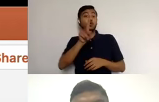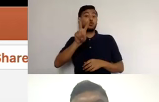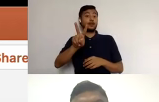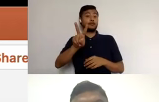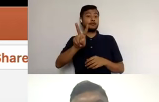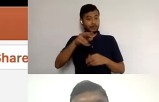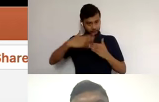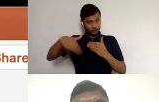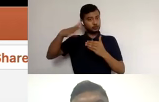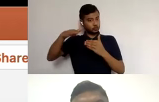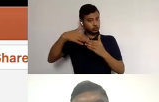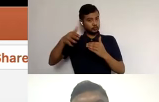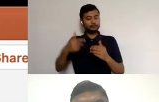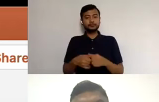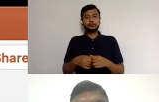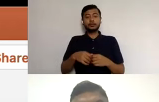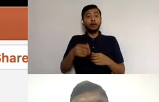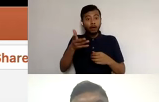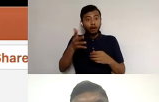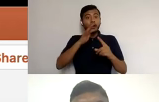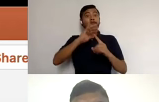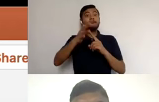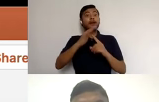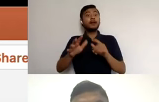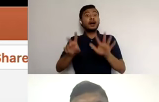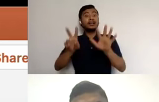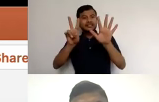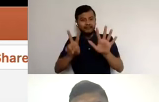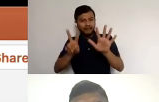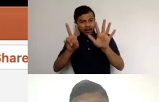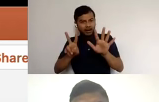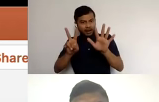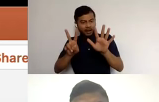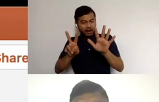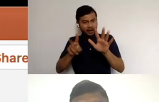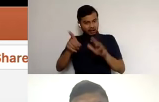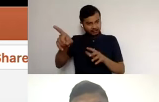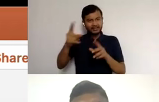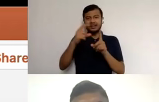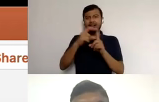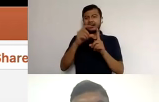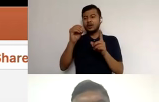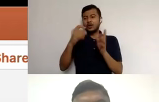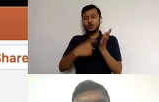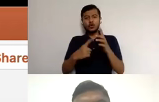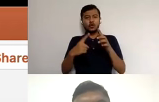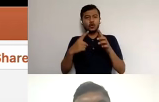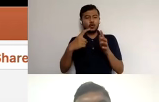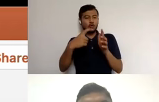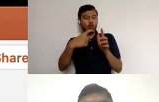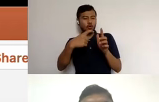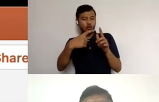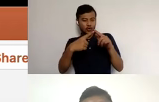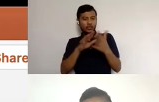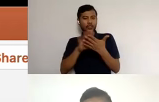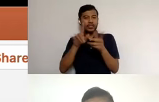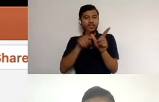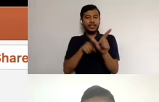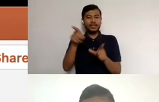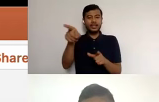Wi-Fi 7. I know Dorothy covered that a bit with the 802.11 BE. It'll also be multi-band,